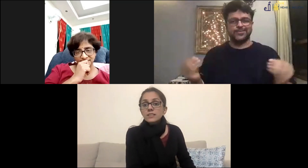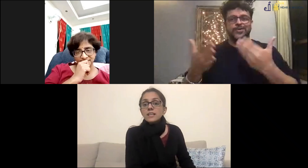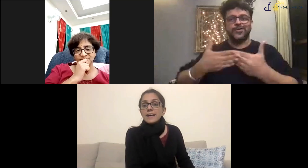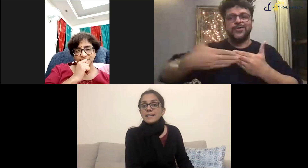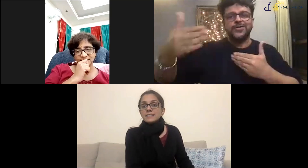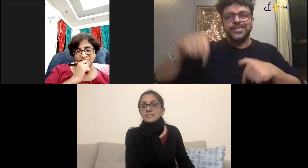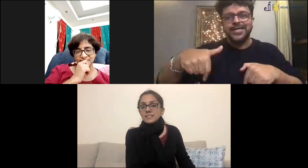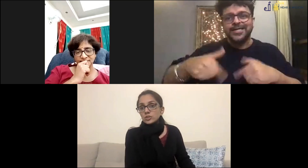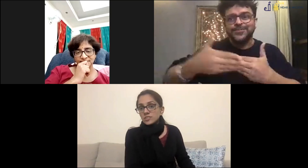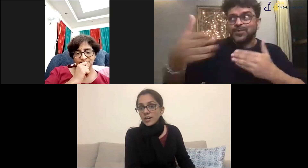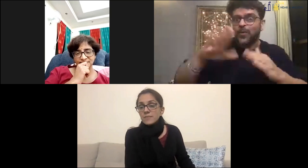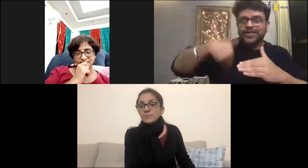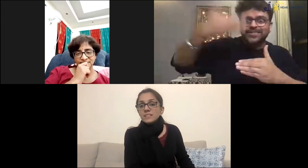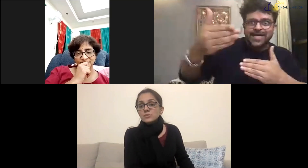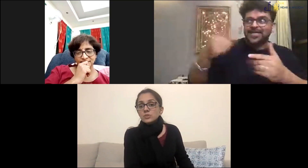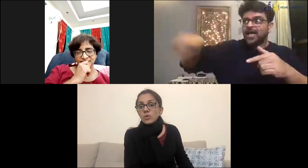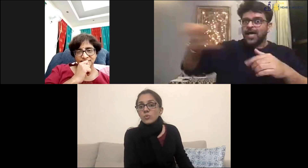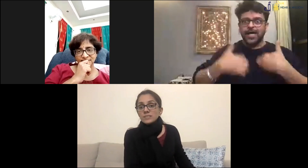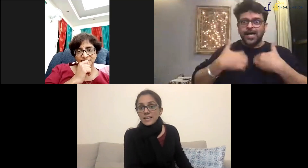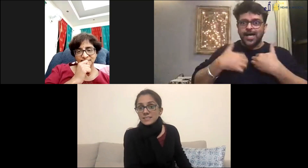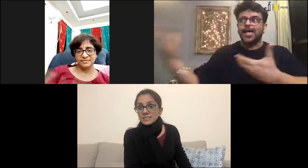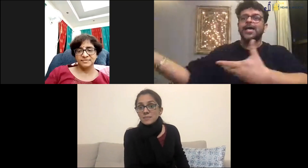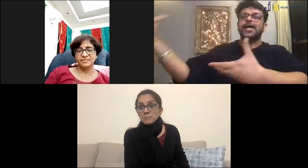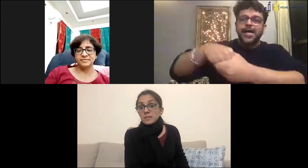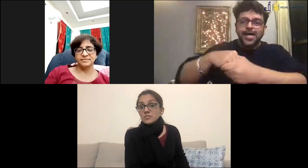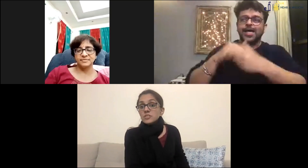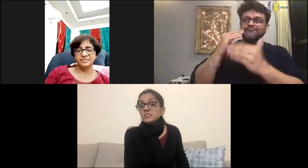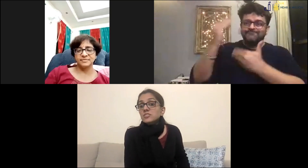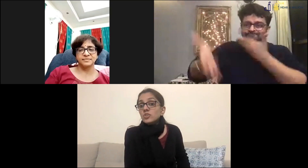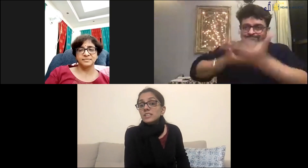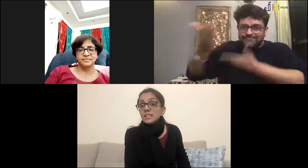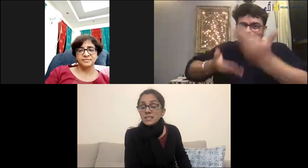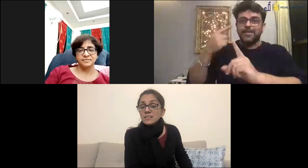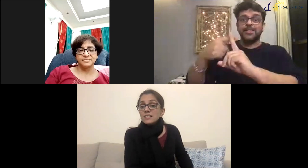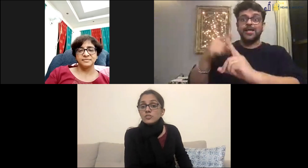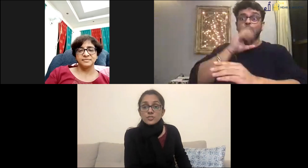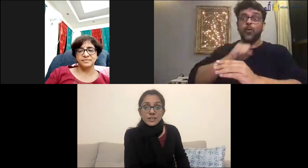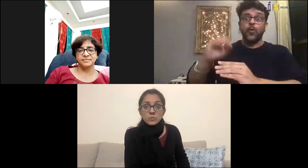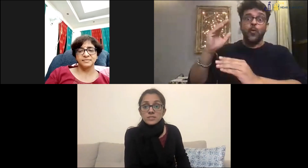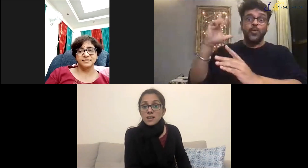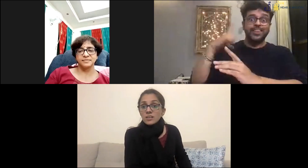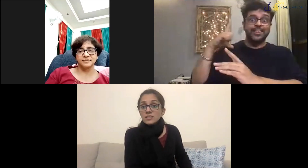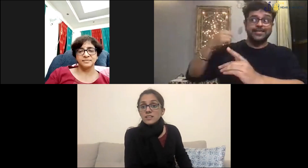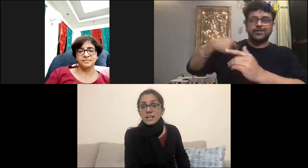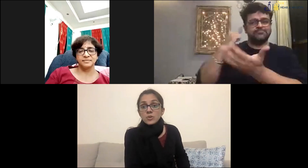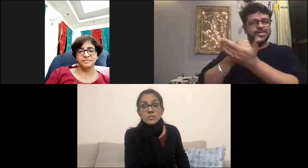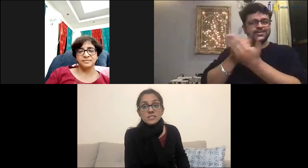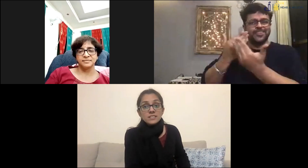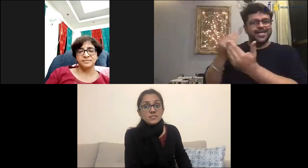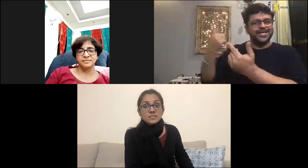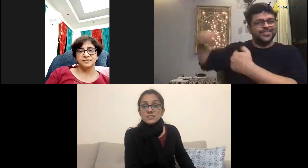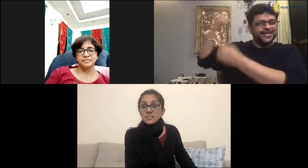content, and that's a good start. So, what next? People are interested in joining in, the training will start, and